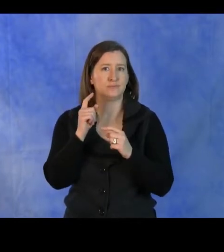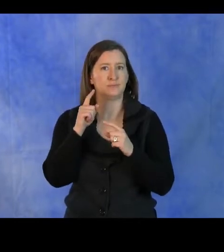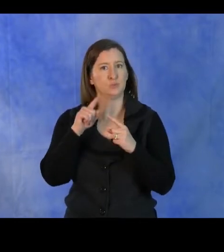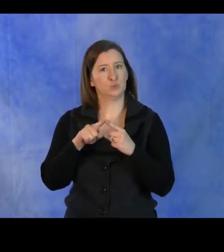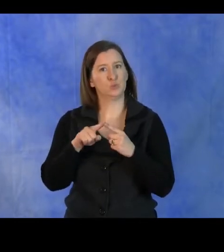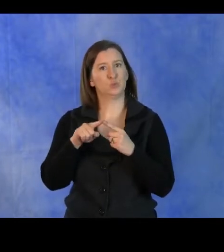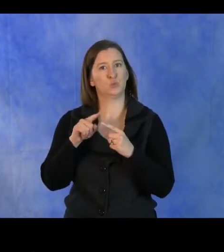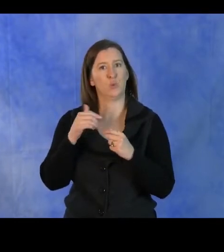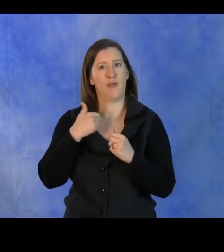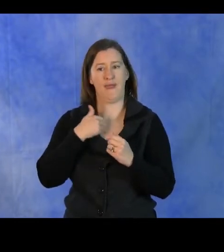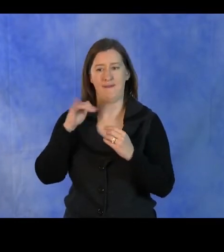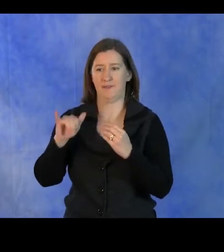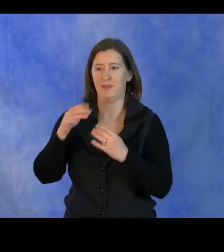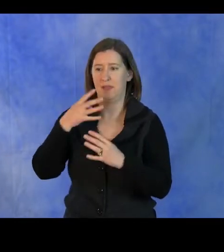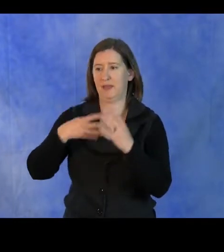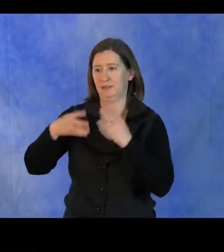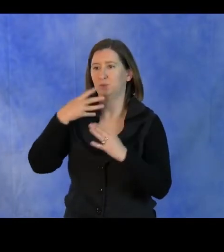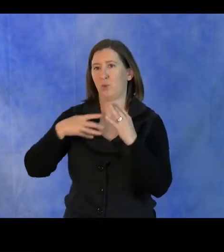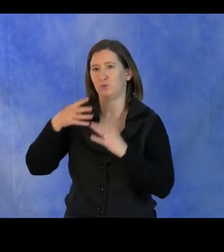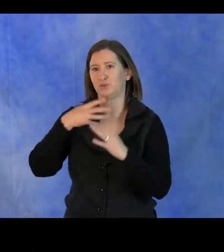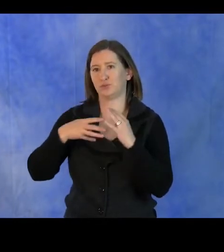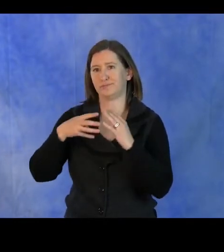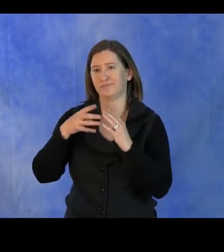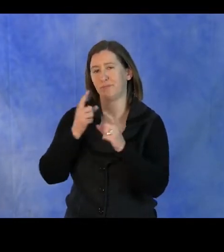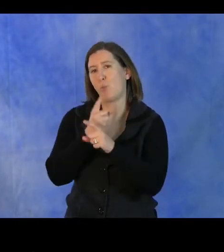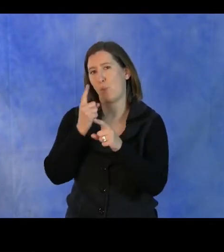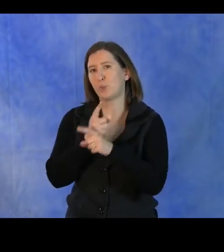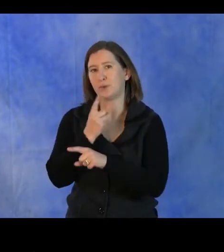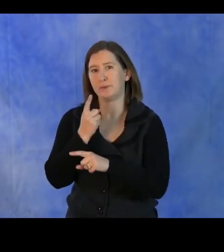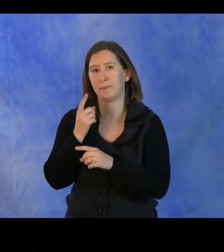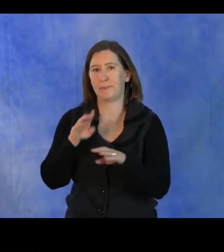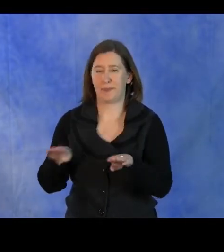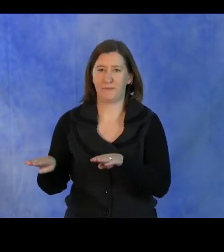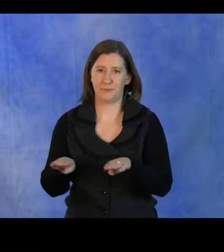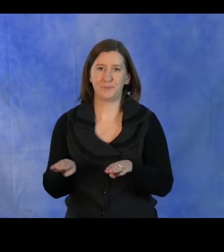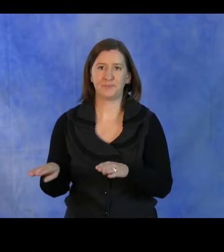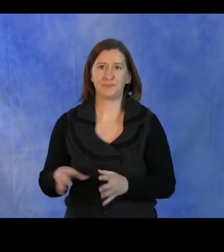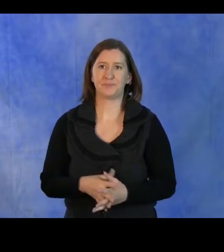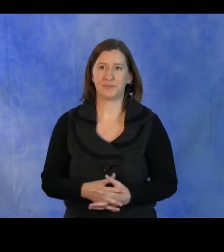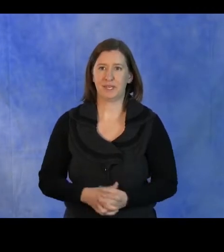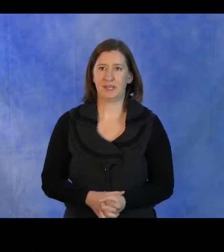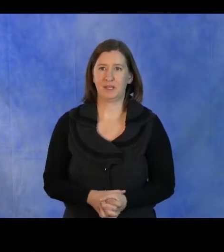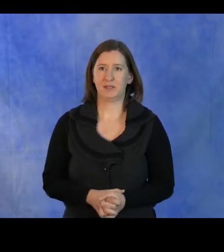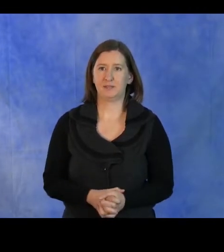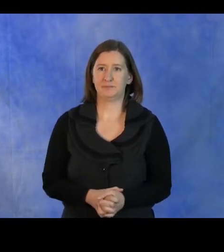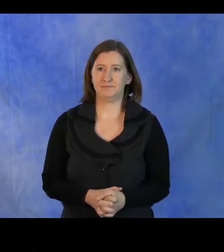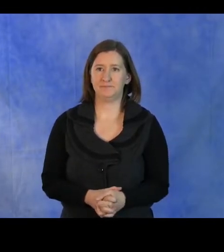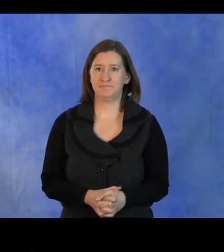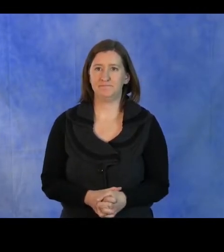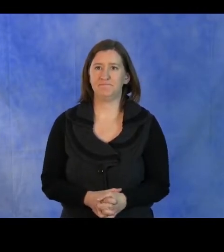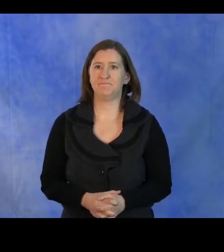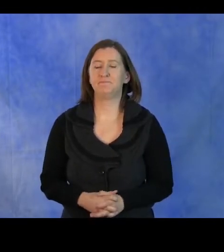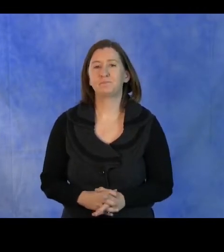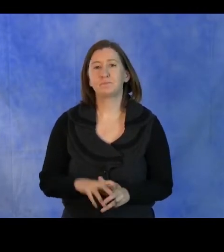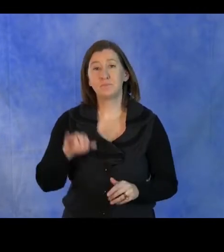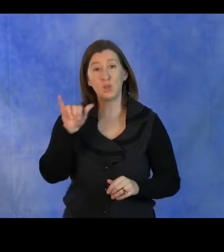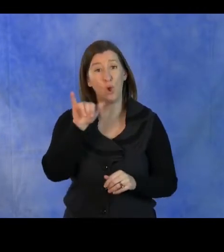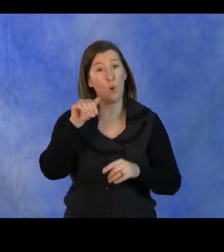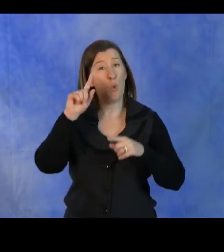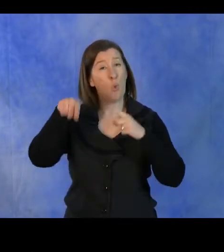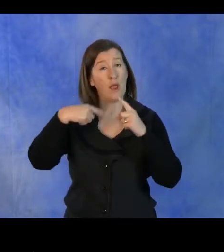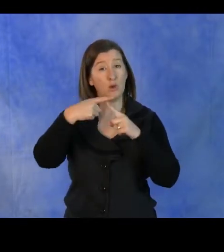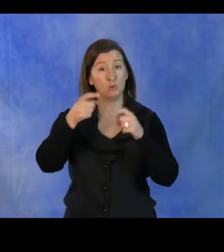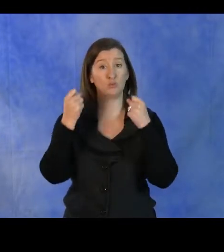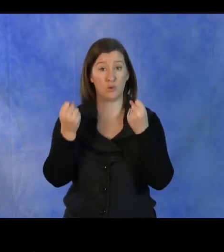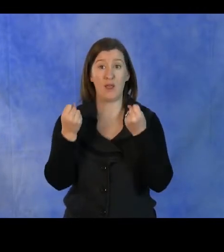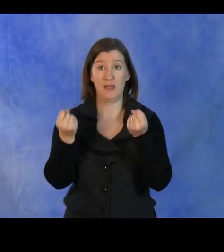so you would have to have that skill in order to be to socialize appropriately.